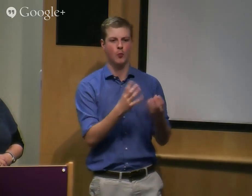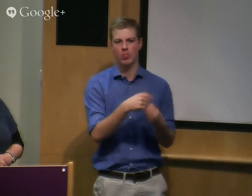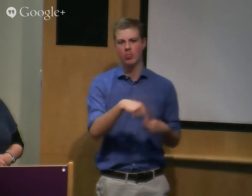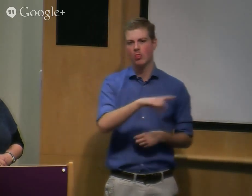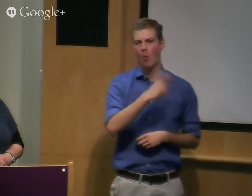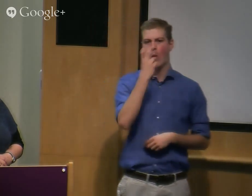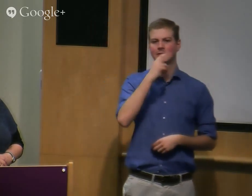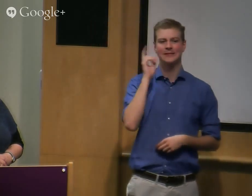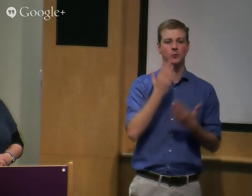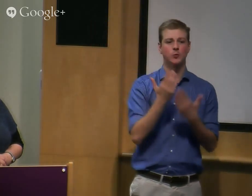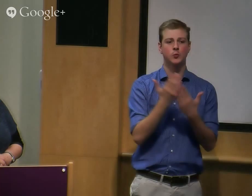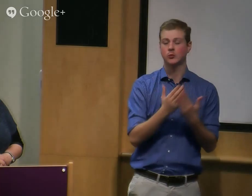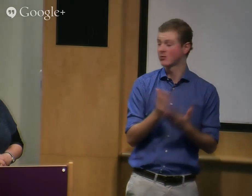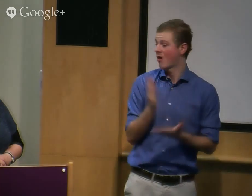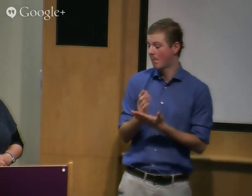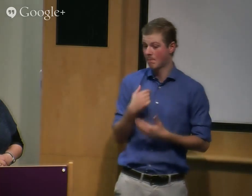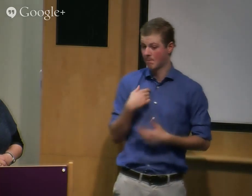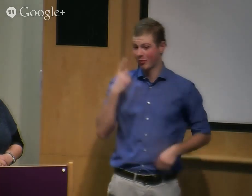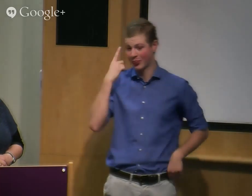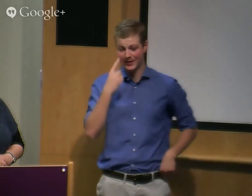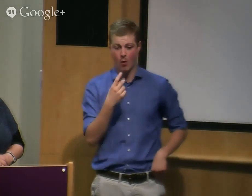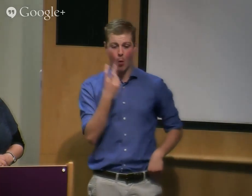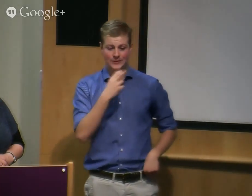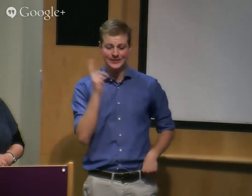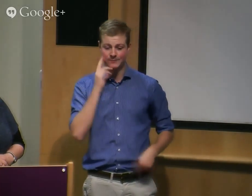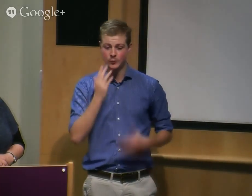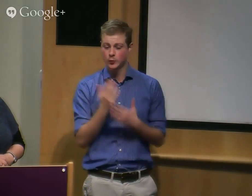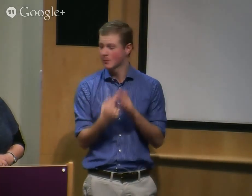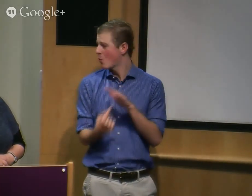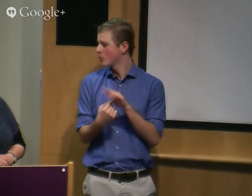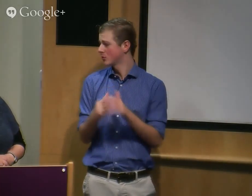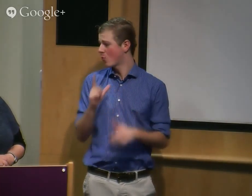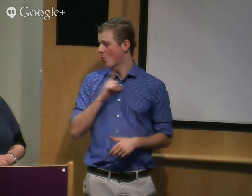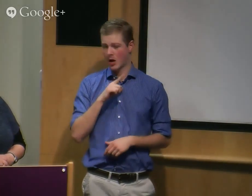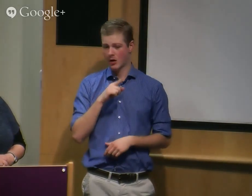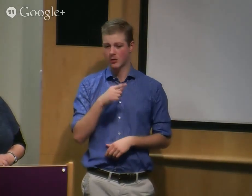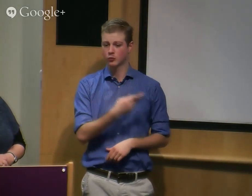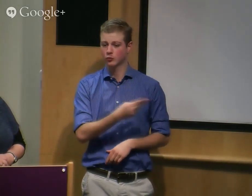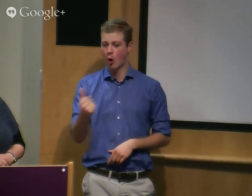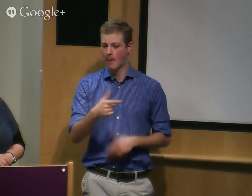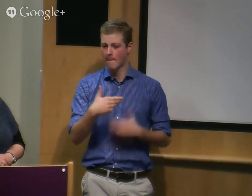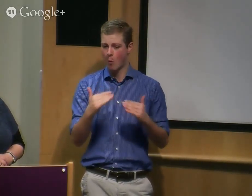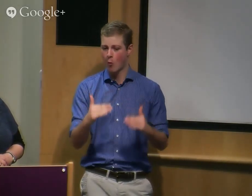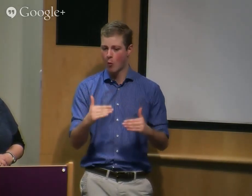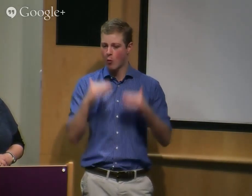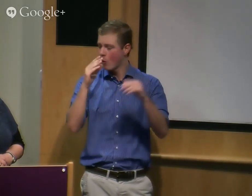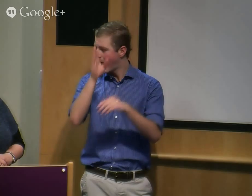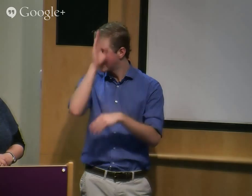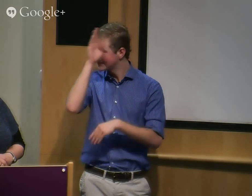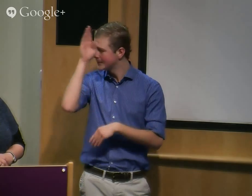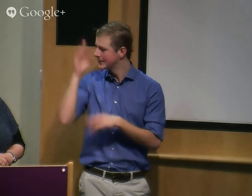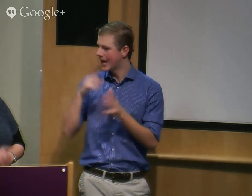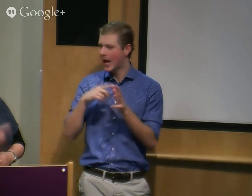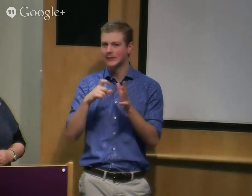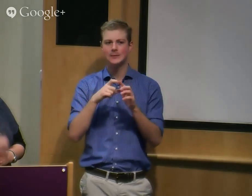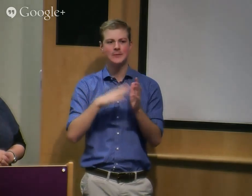Youth Group, and that can work with the older students, but the student union movement what's important is that people